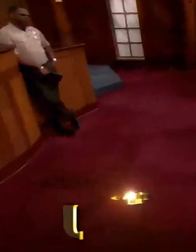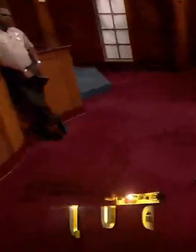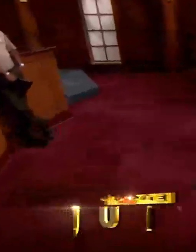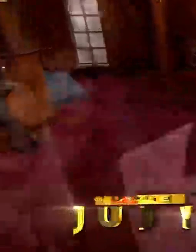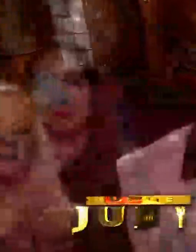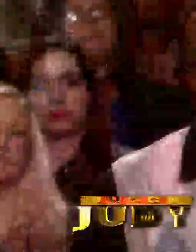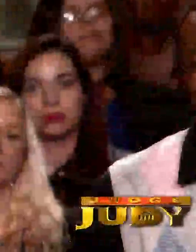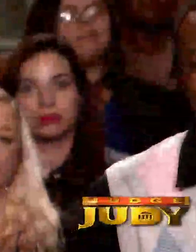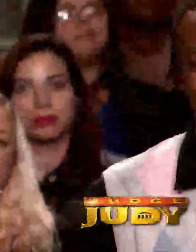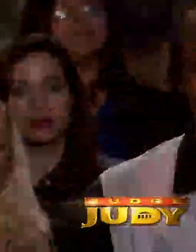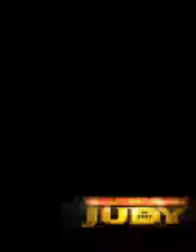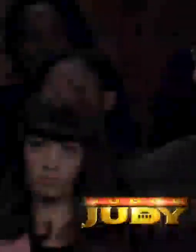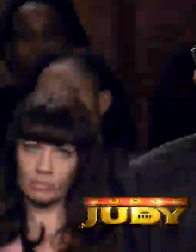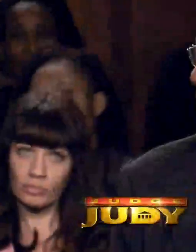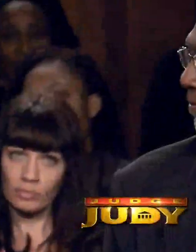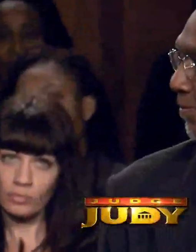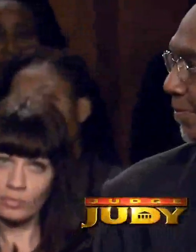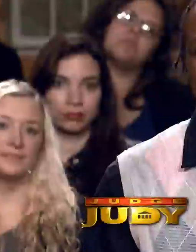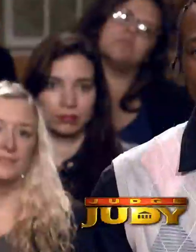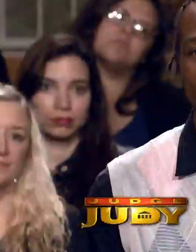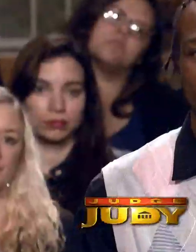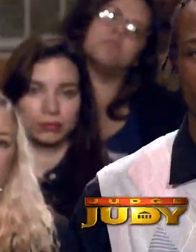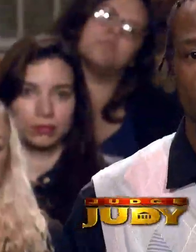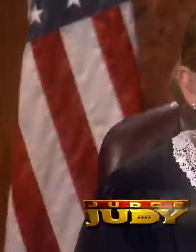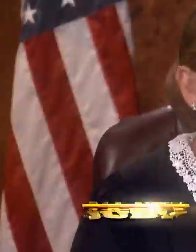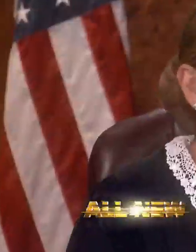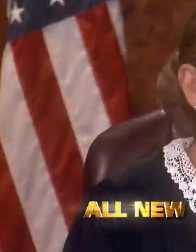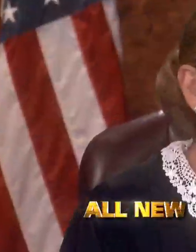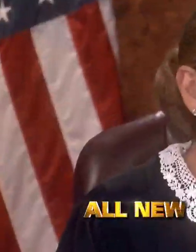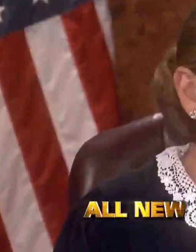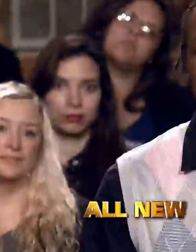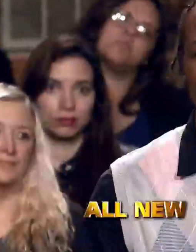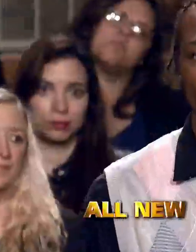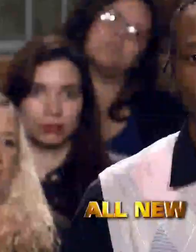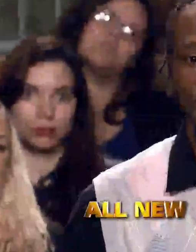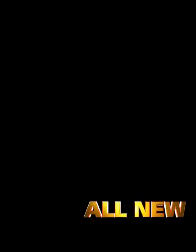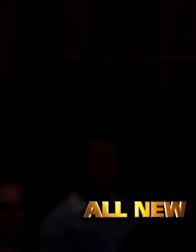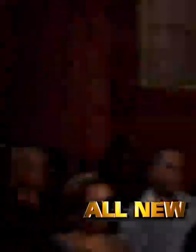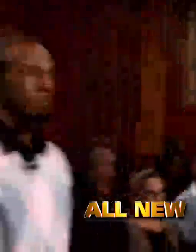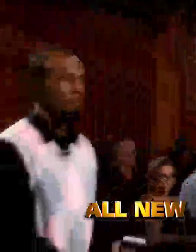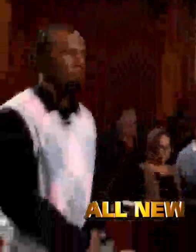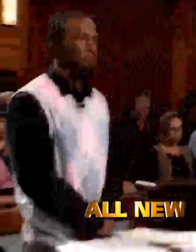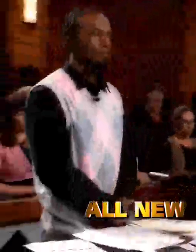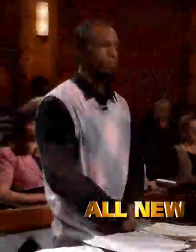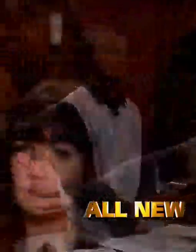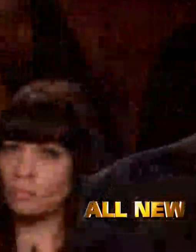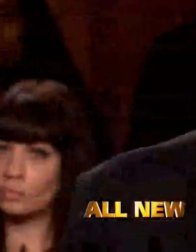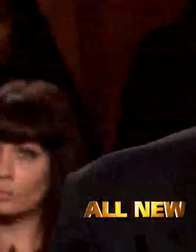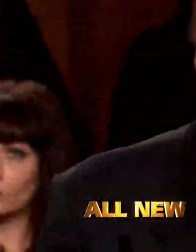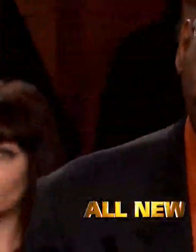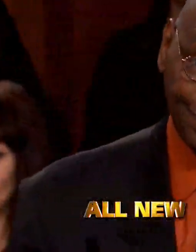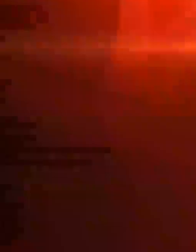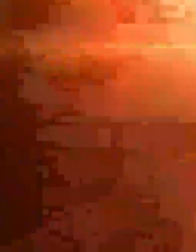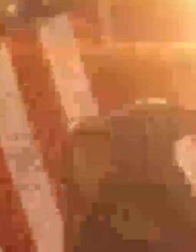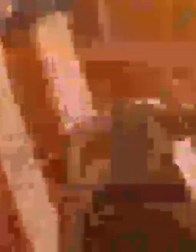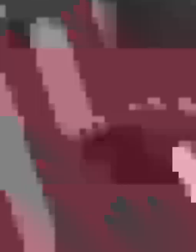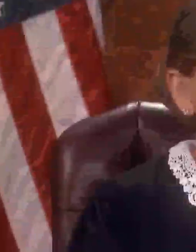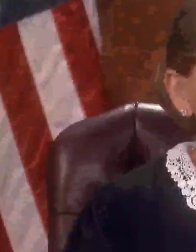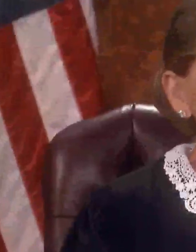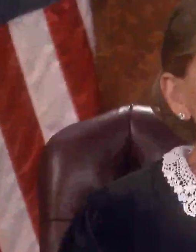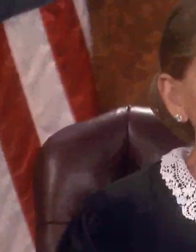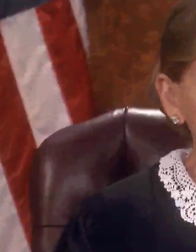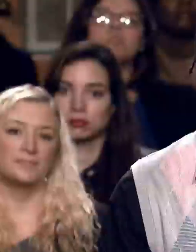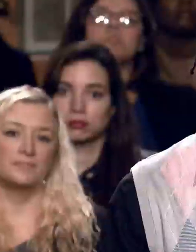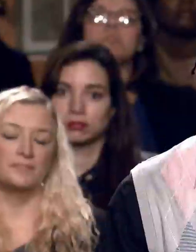A perk for an employee. He said, well, I'll just go finance your truck. That way we can get one real fast. Becomes a problem for the boss. At the